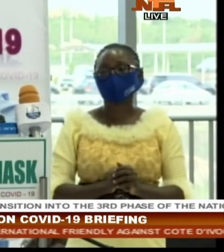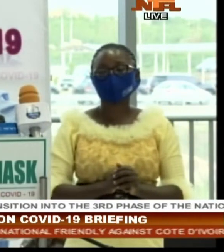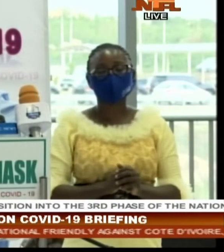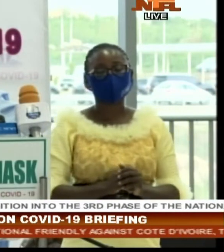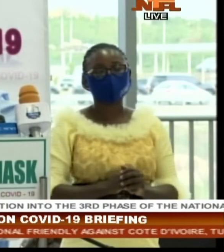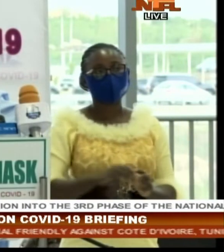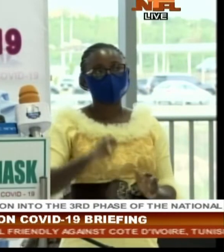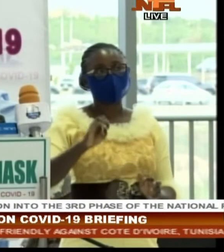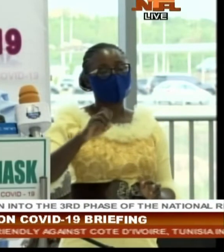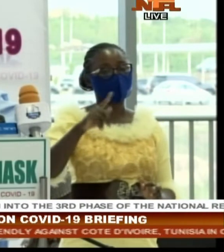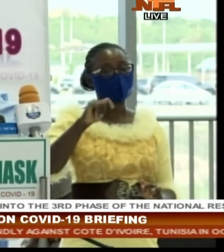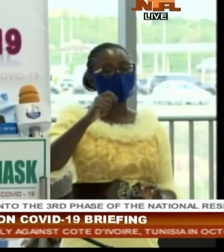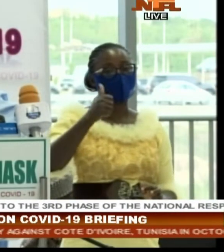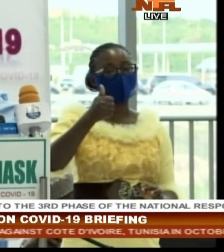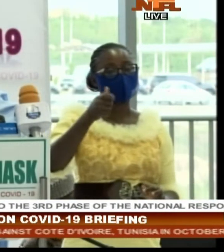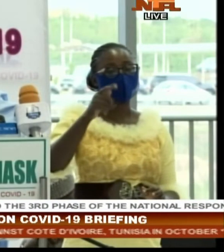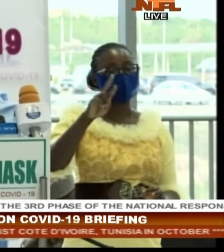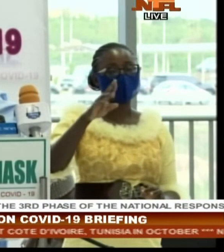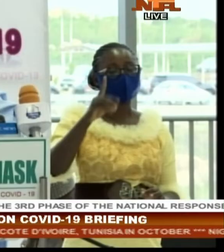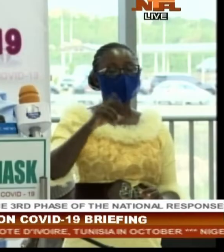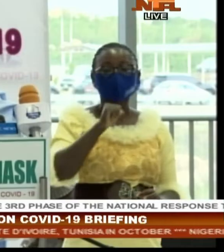Etihad not approved.